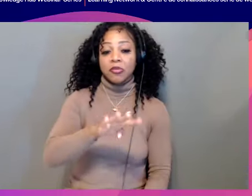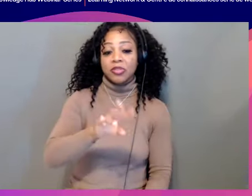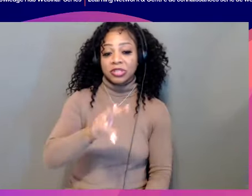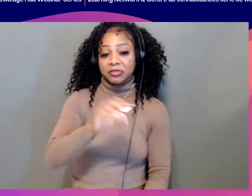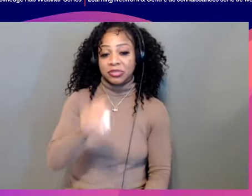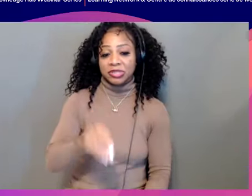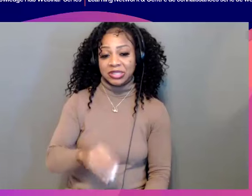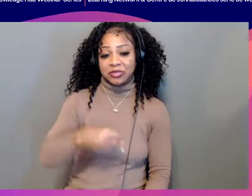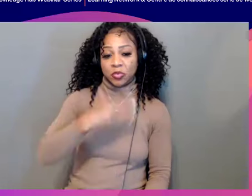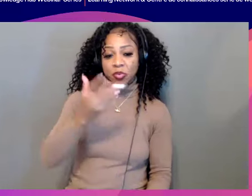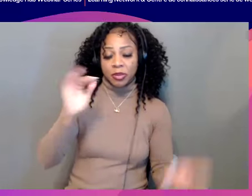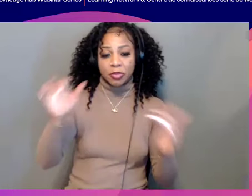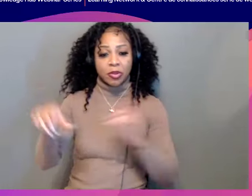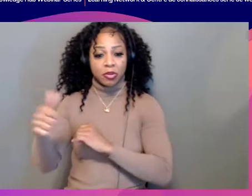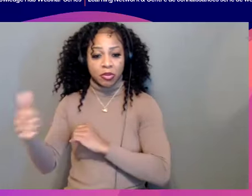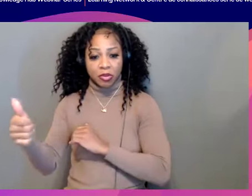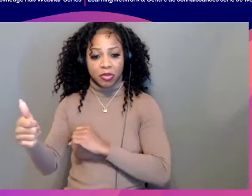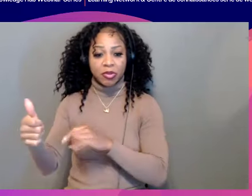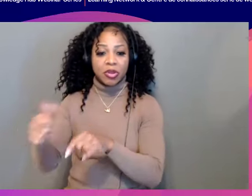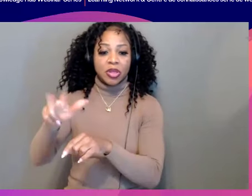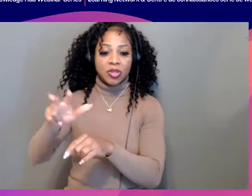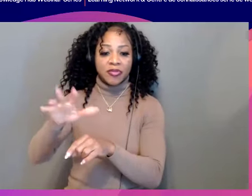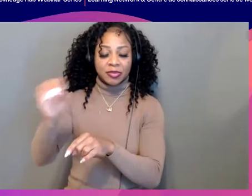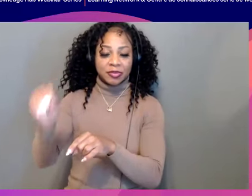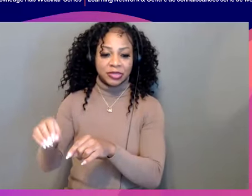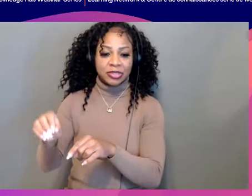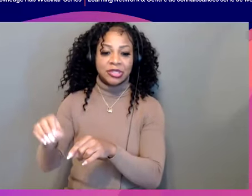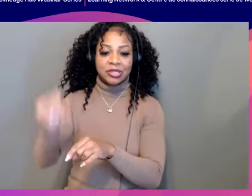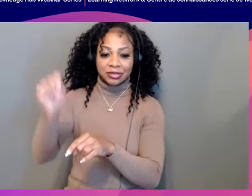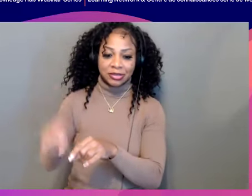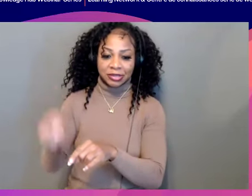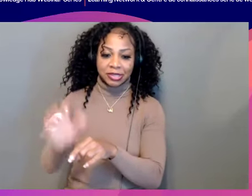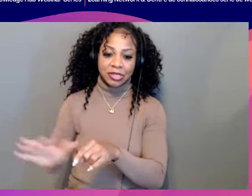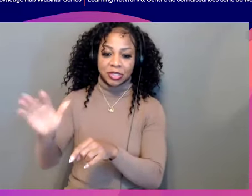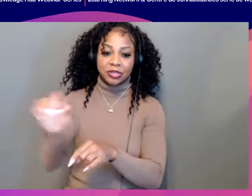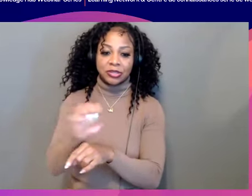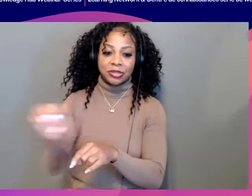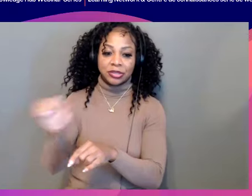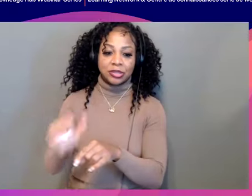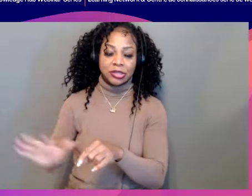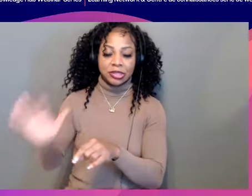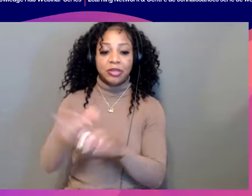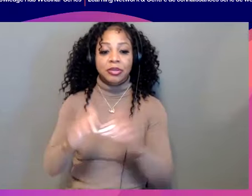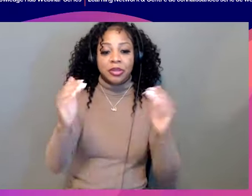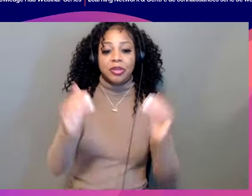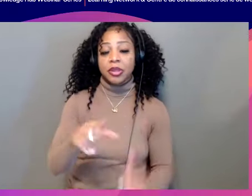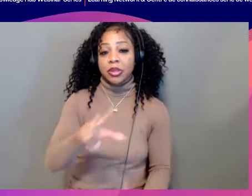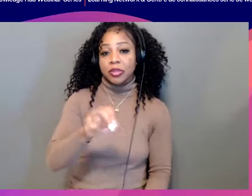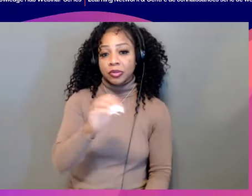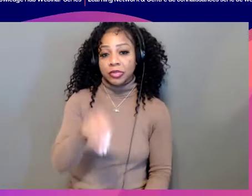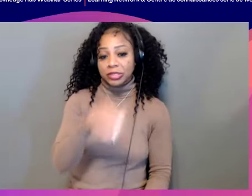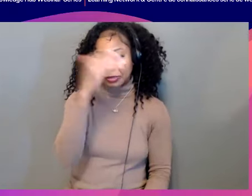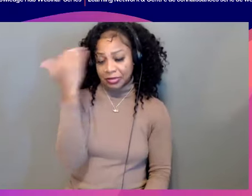comfortable compared to 35% of South Asian and East Asian respondents. 30% of Black respondents